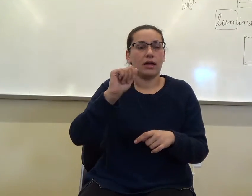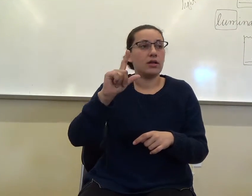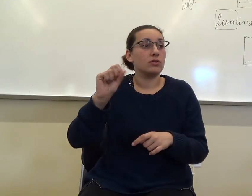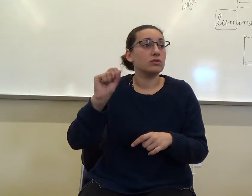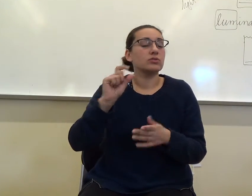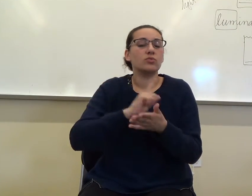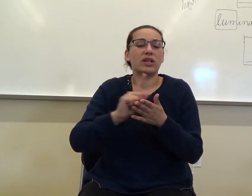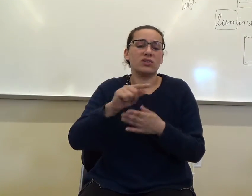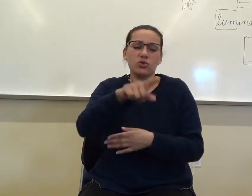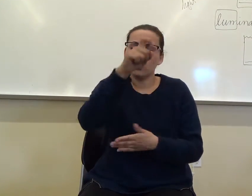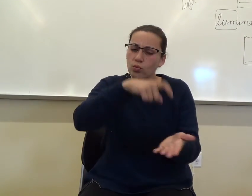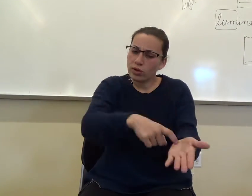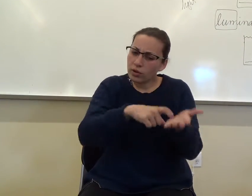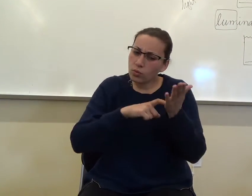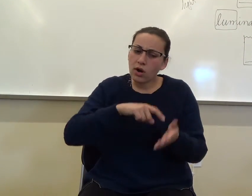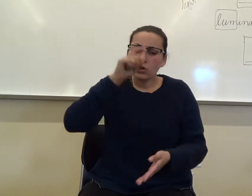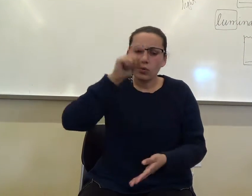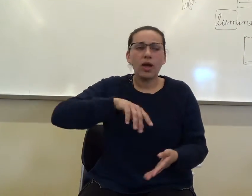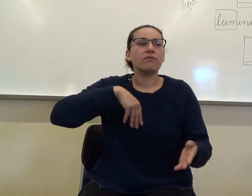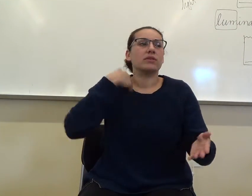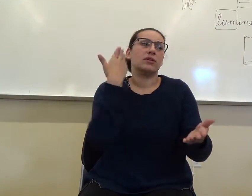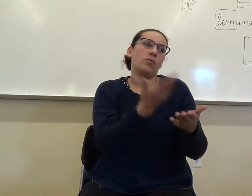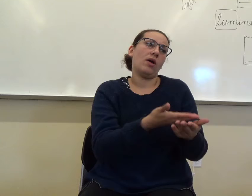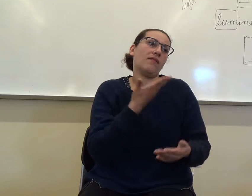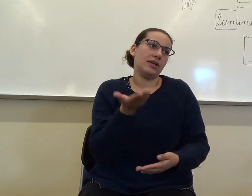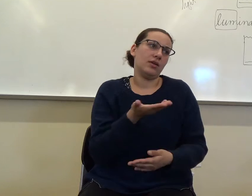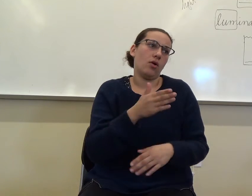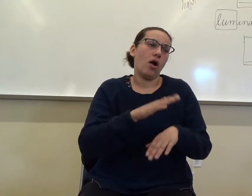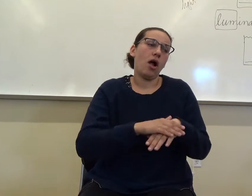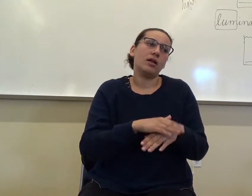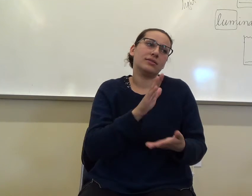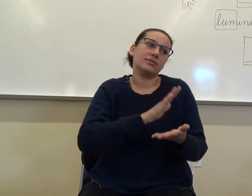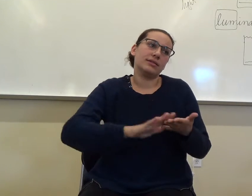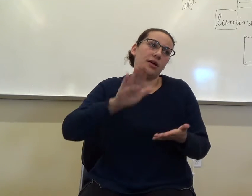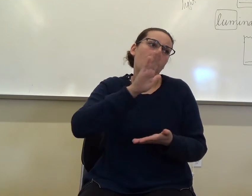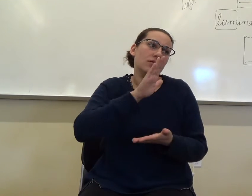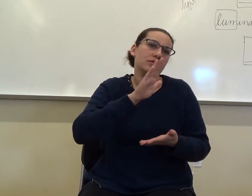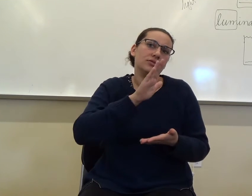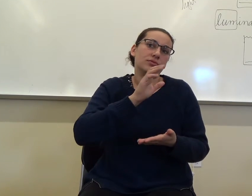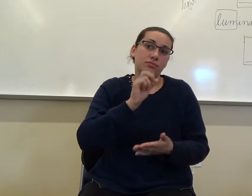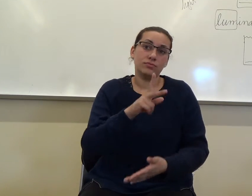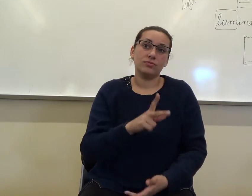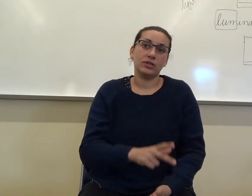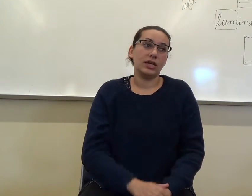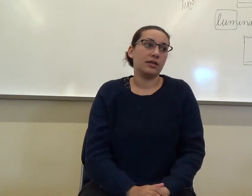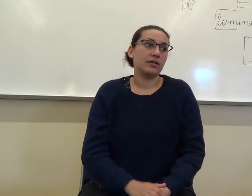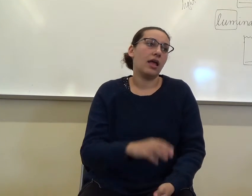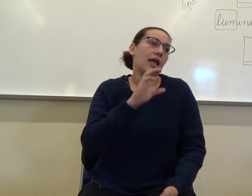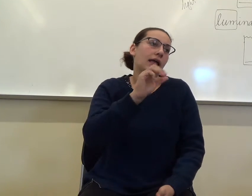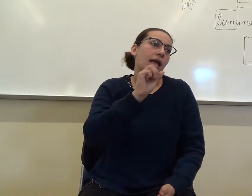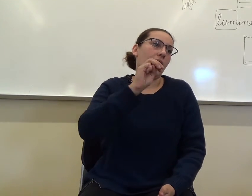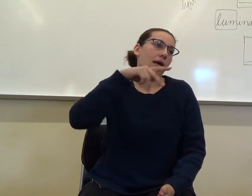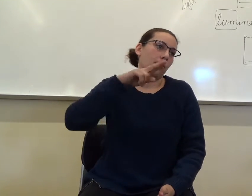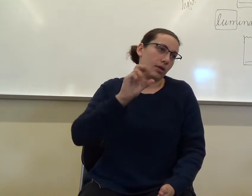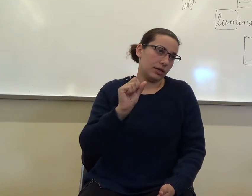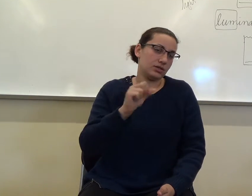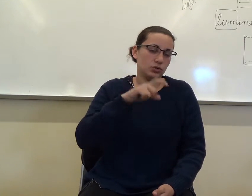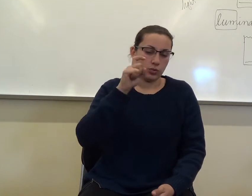can't tell you how many students come up to me every semester and say, well, I have to be out of